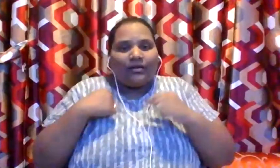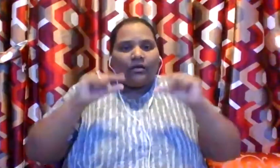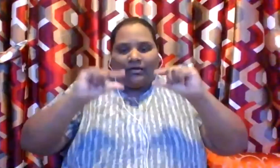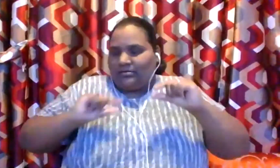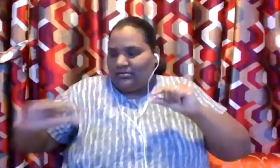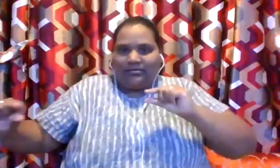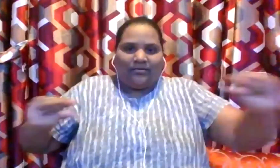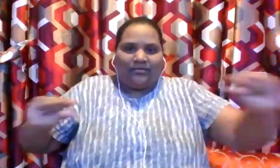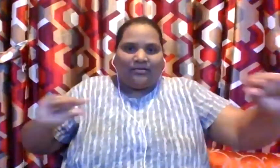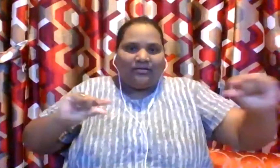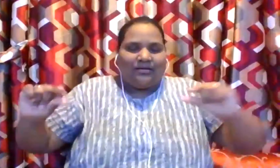in according to his mental